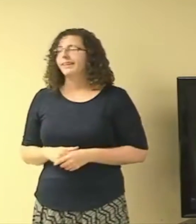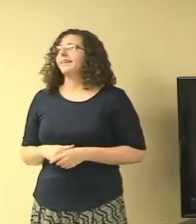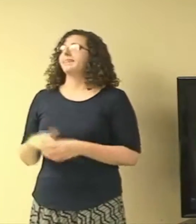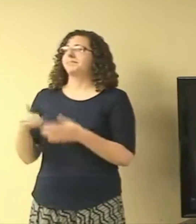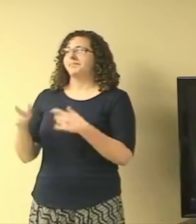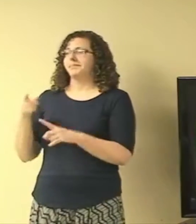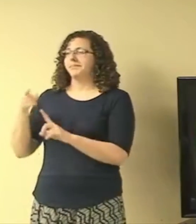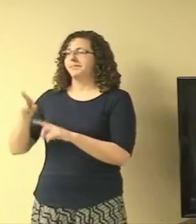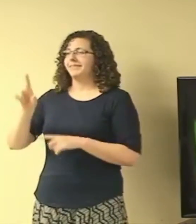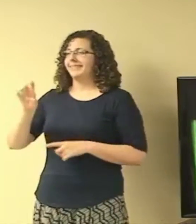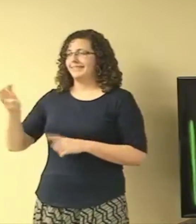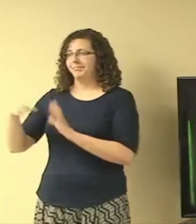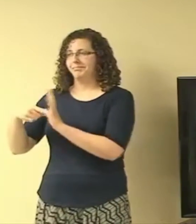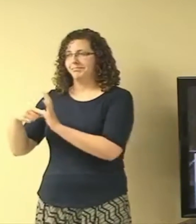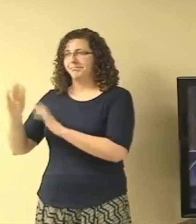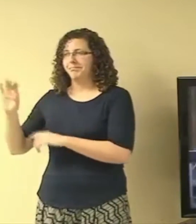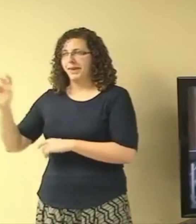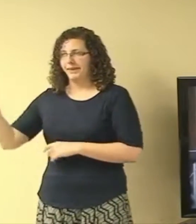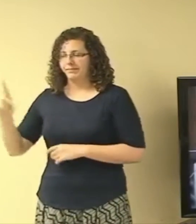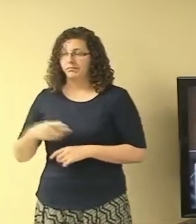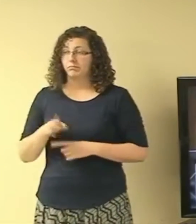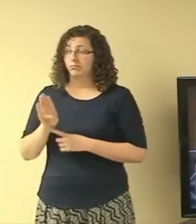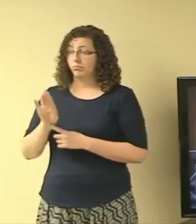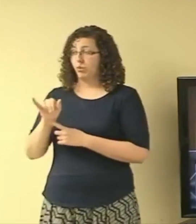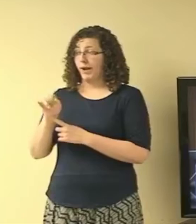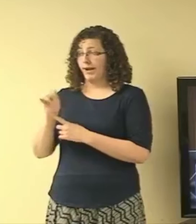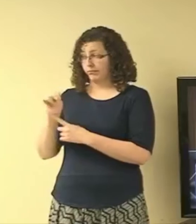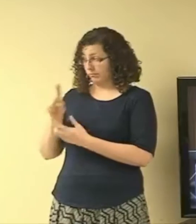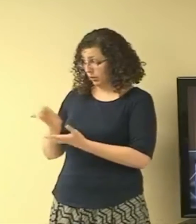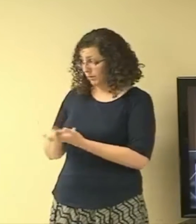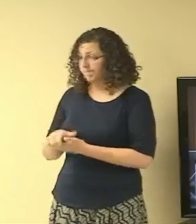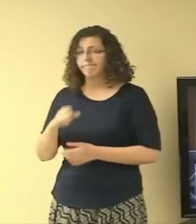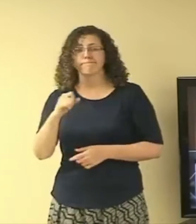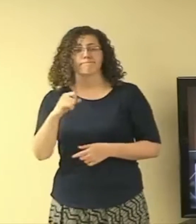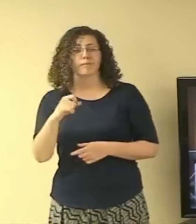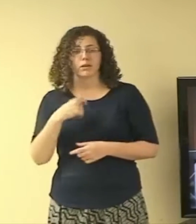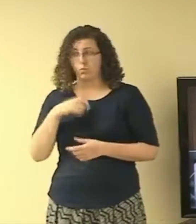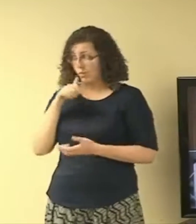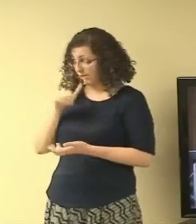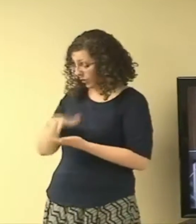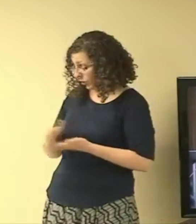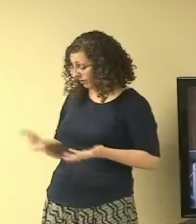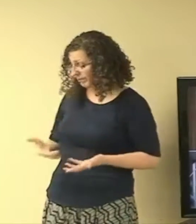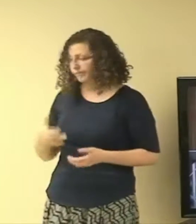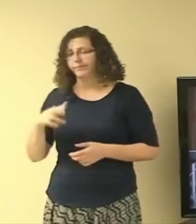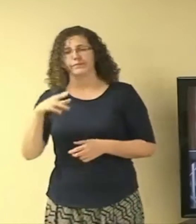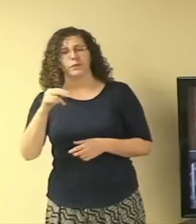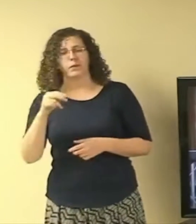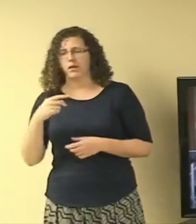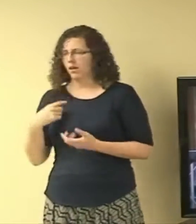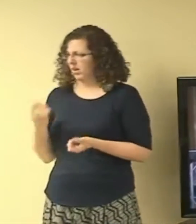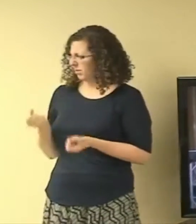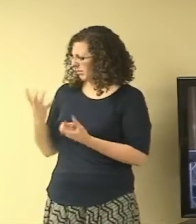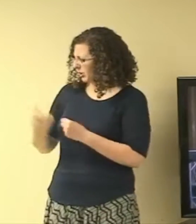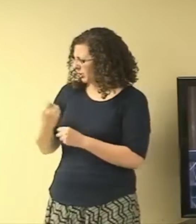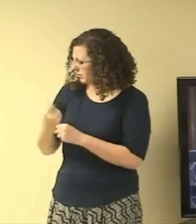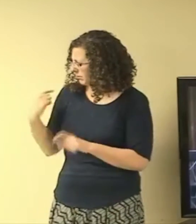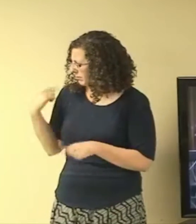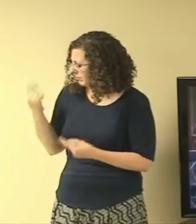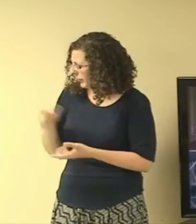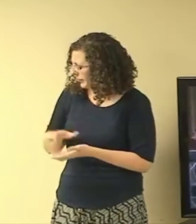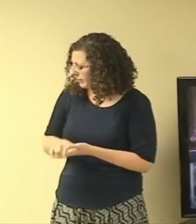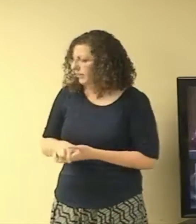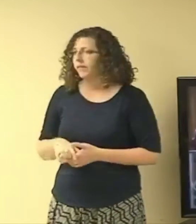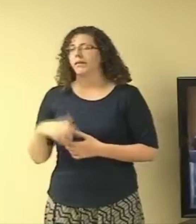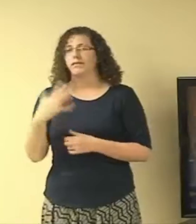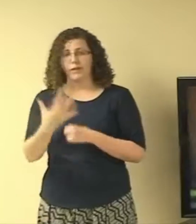is going to represent our local bank. Now, Brian, are you married, sir? I am. Okay, is your wife here by chance? She's not. Okay, she's not here. But, well, Brian, how long have you been married? 5 years. 5 years.